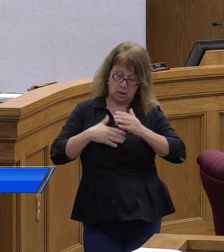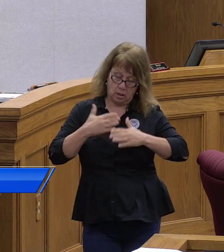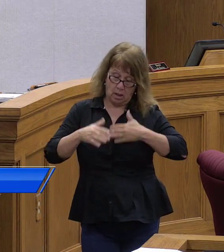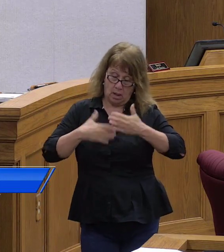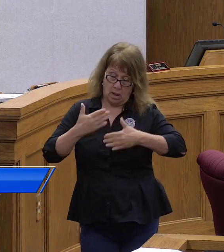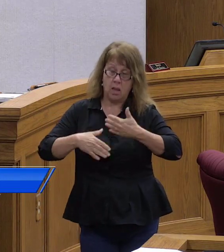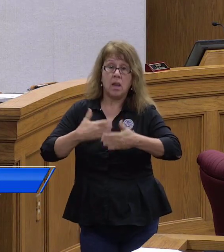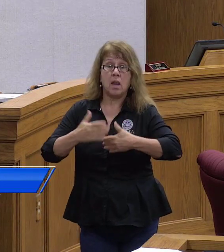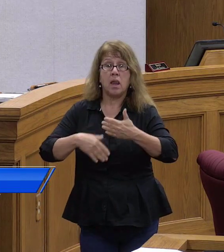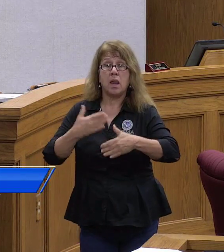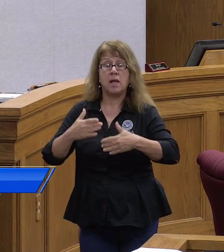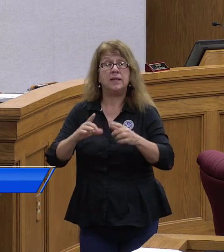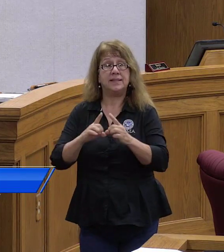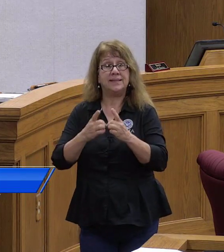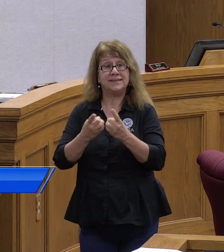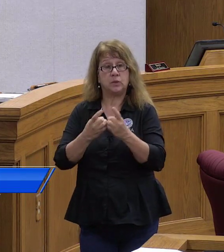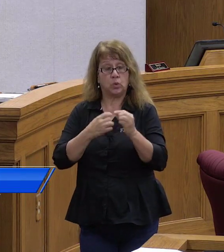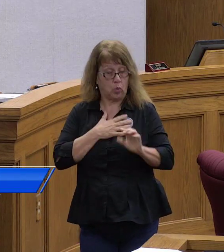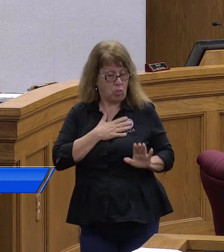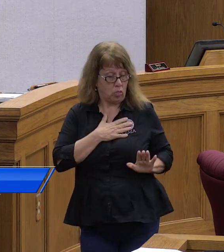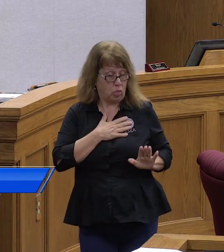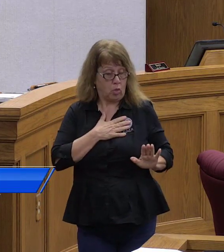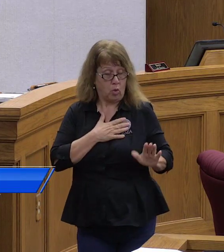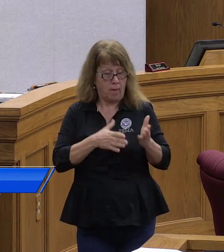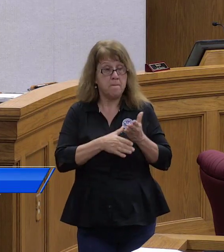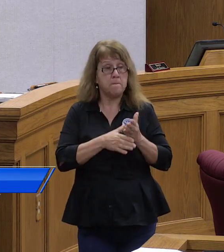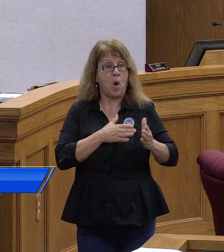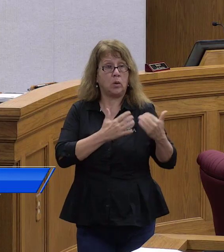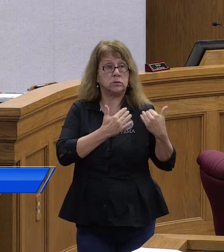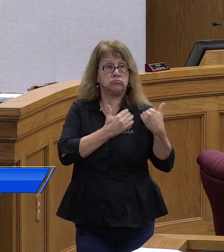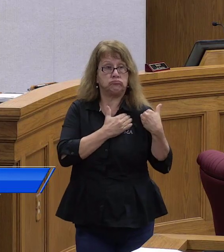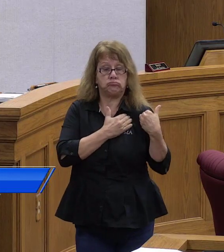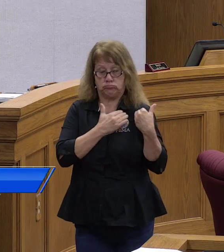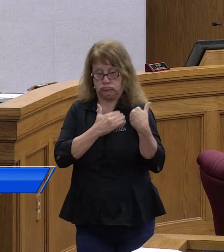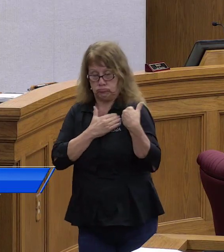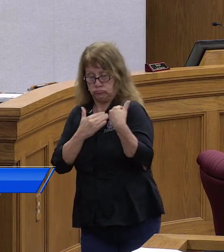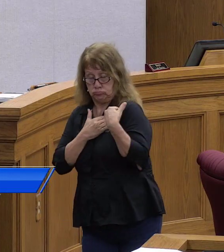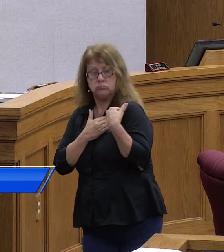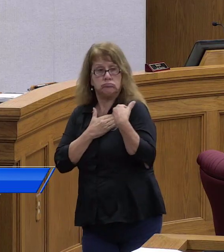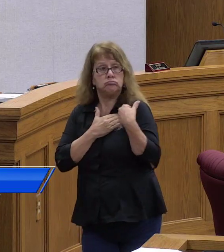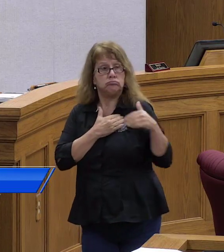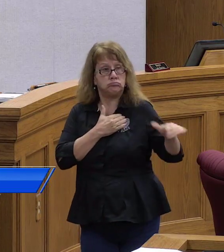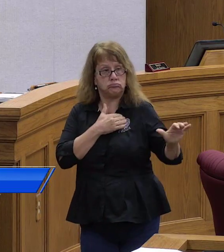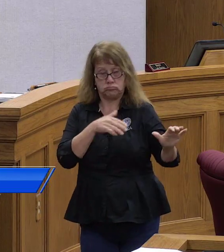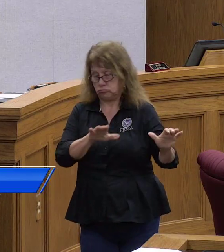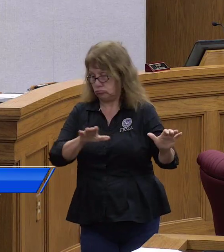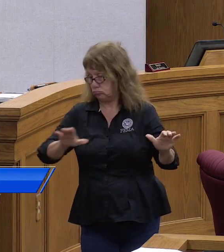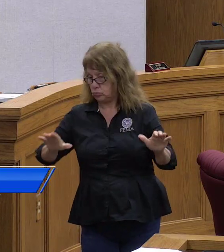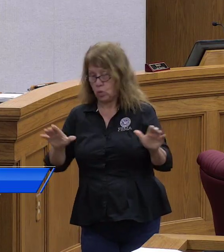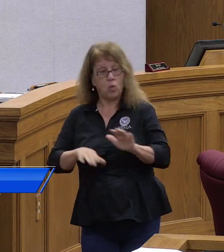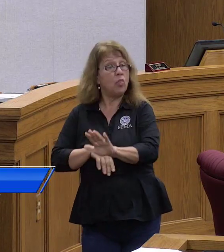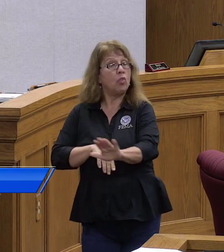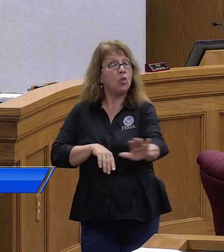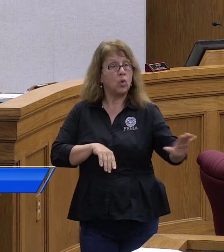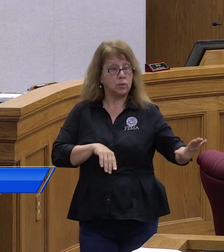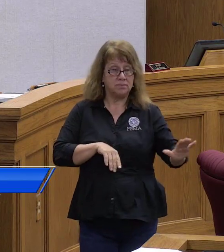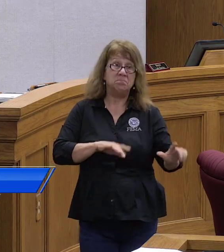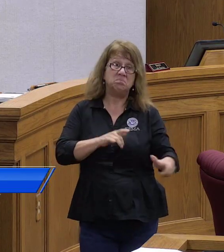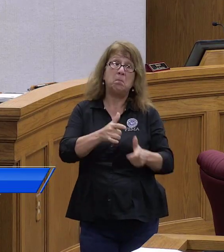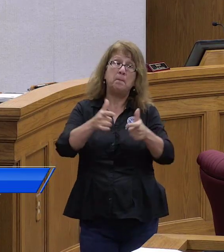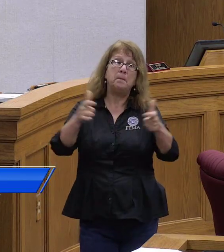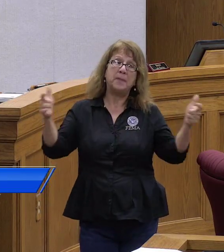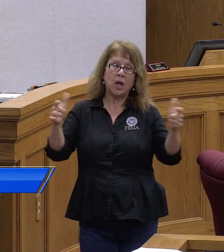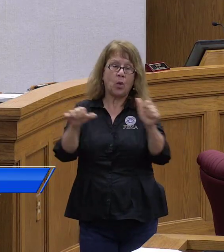So the districts are doing their part in the immediate aftermath, doing what they can, and then the bigger program is coming.